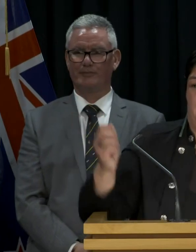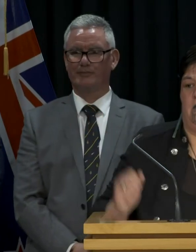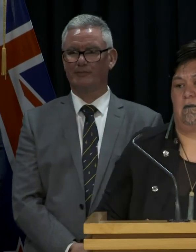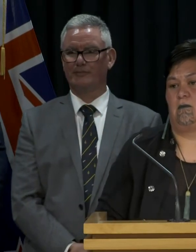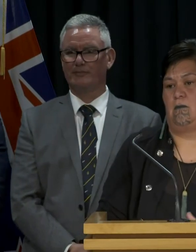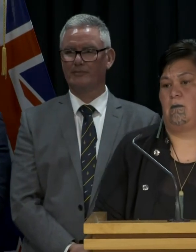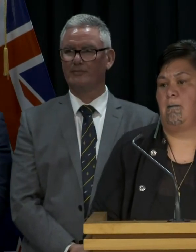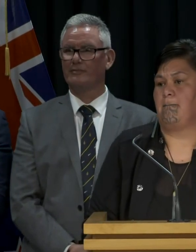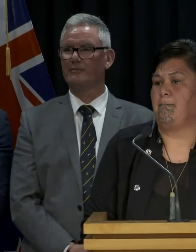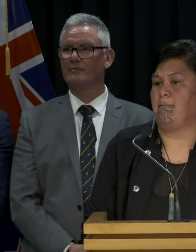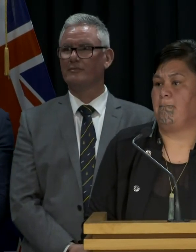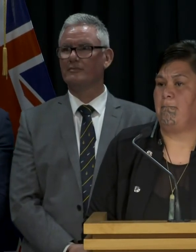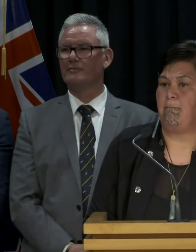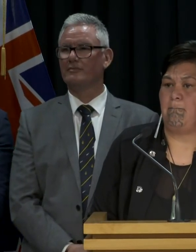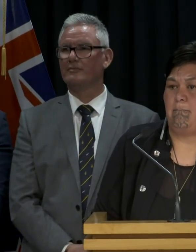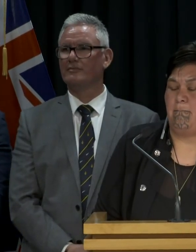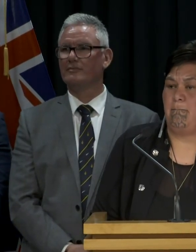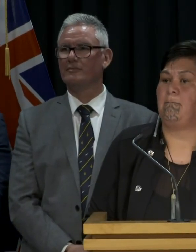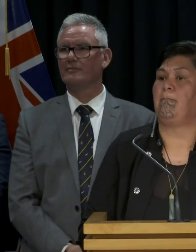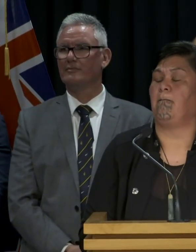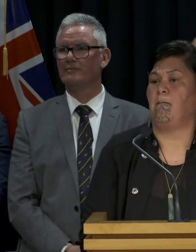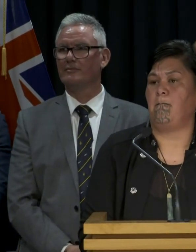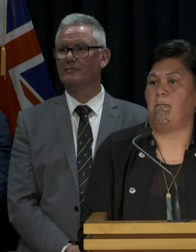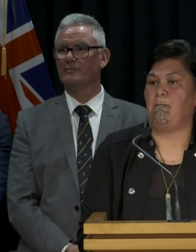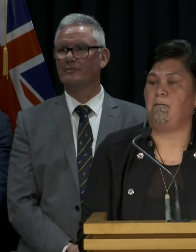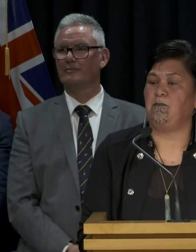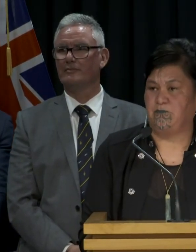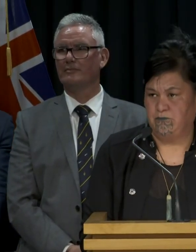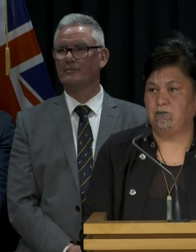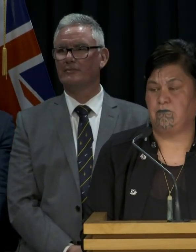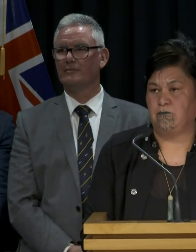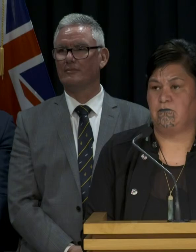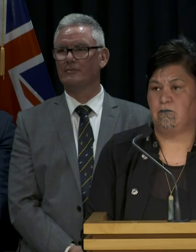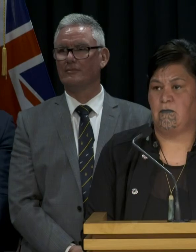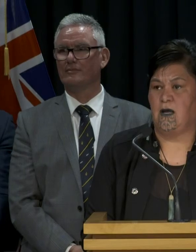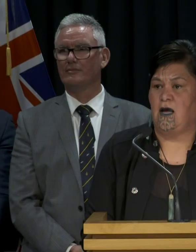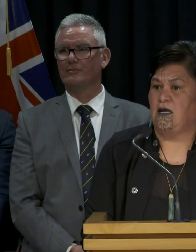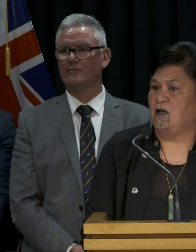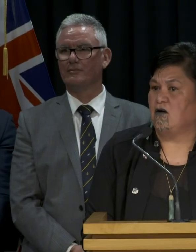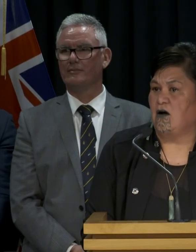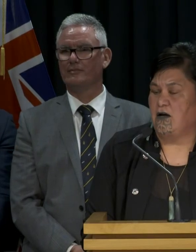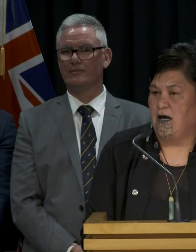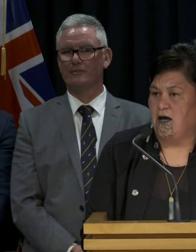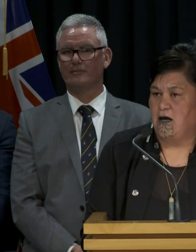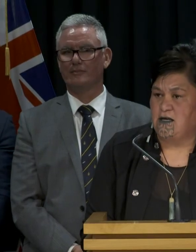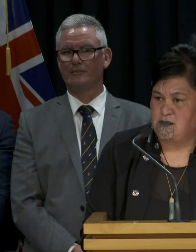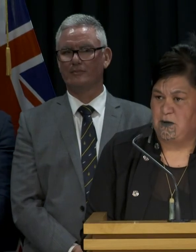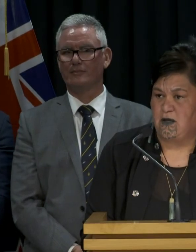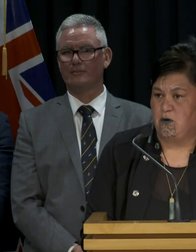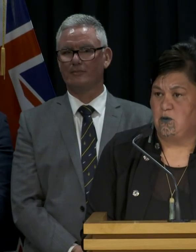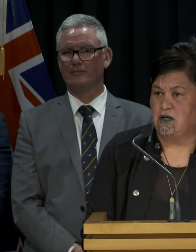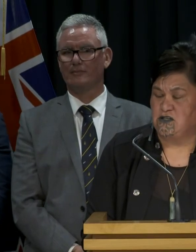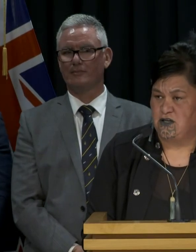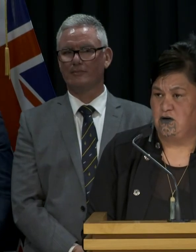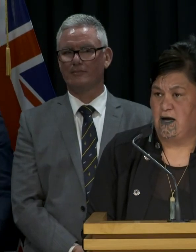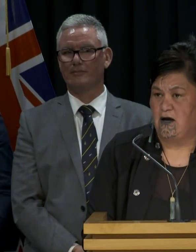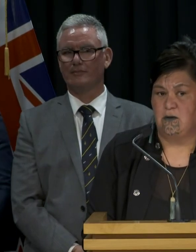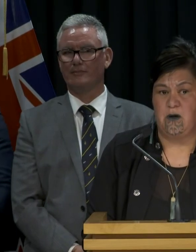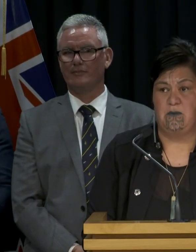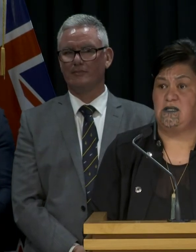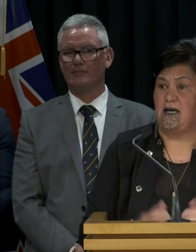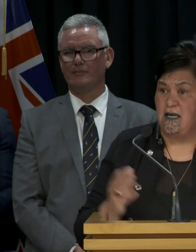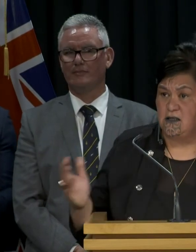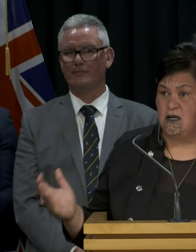How big a priority will be the Pacific reset be for you? Yeah, look, I expect that we will continue